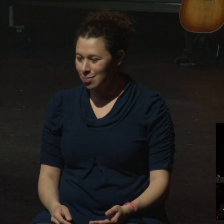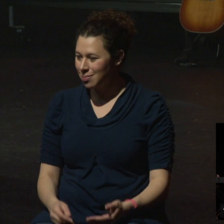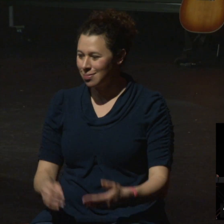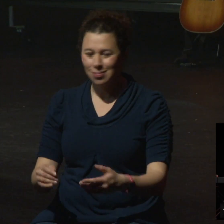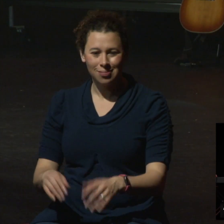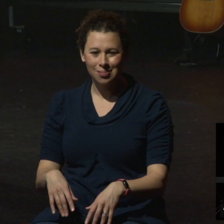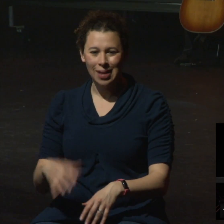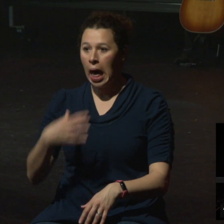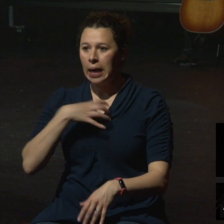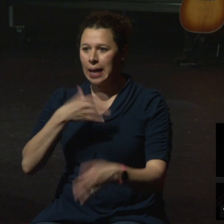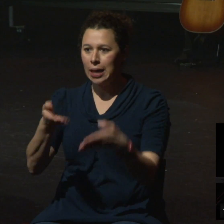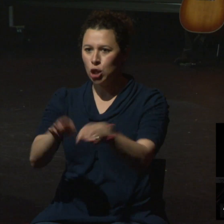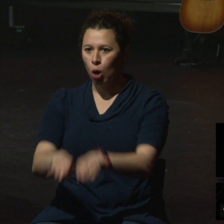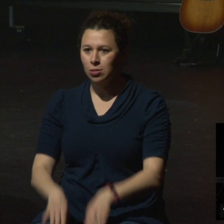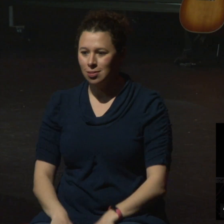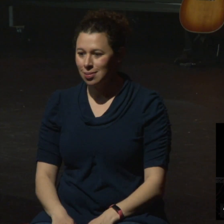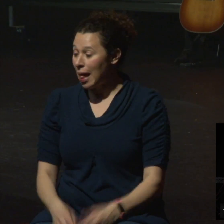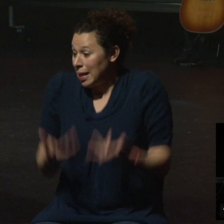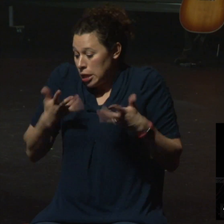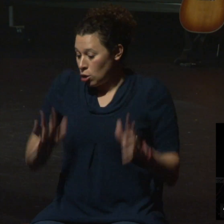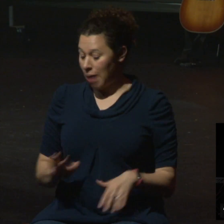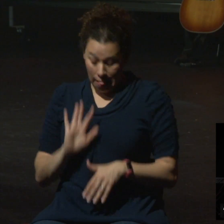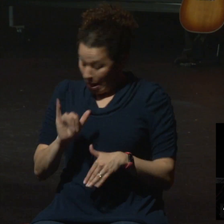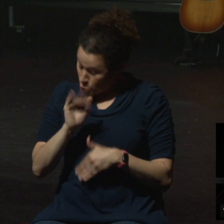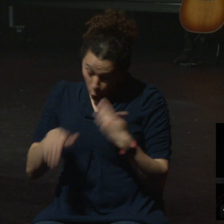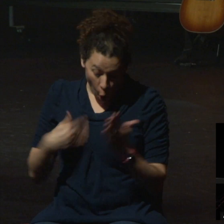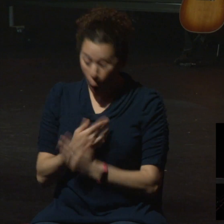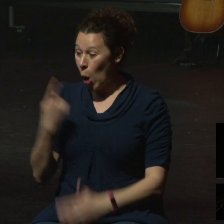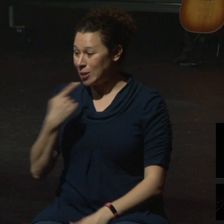I am the Lord. That's it. That's all he says.